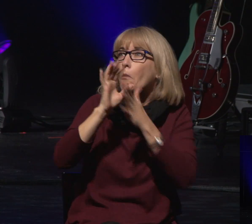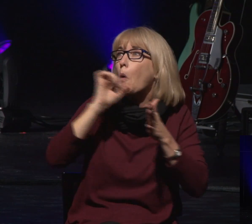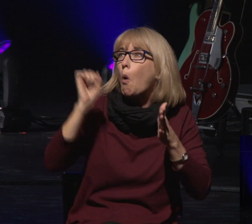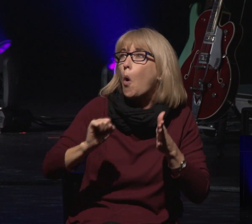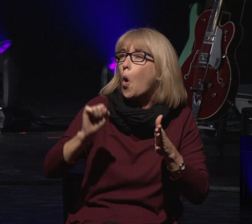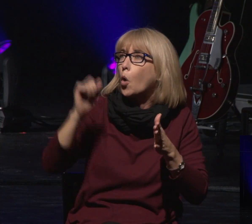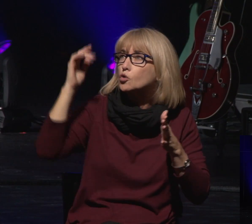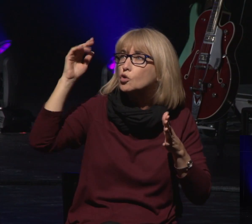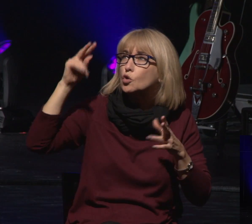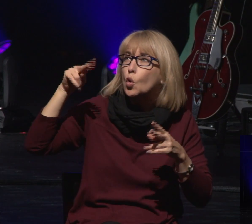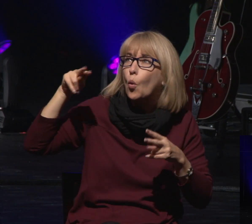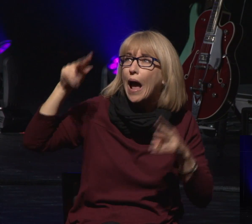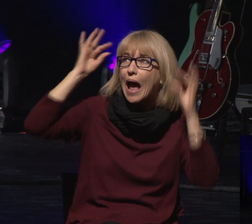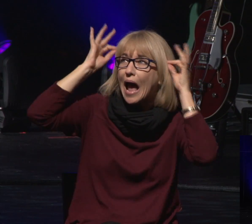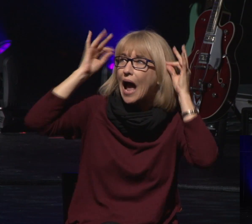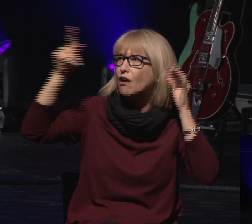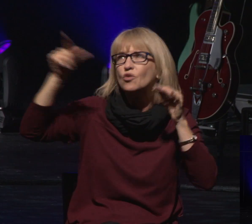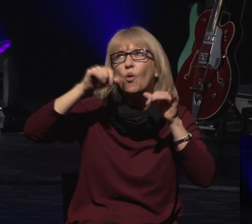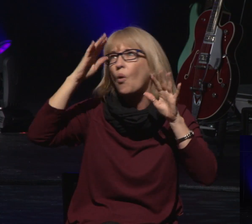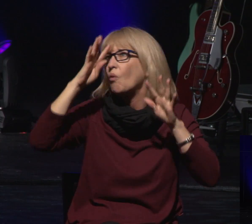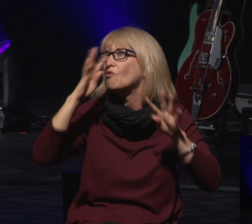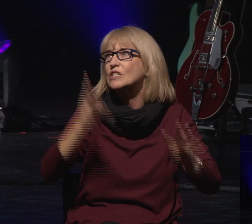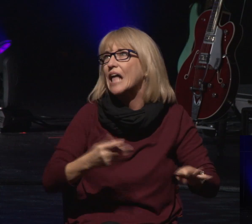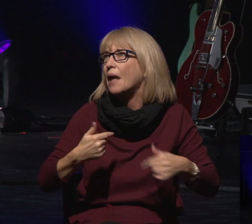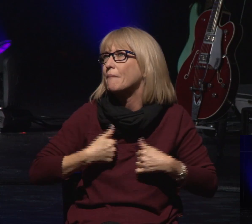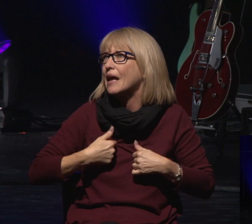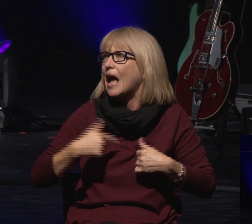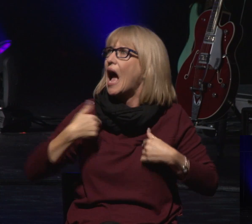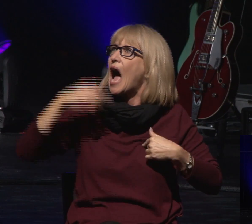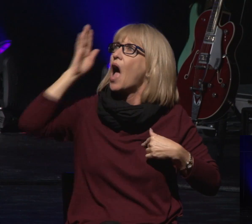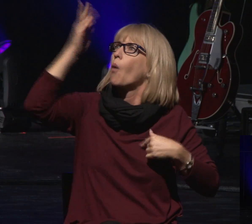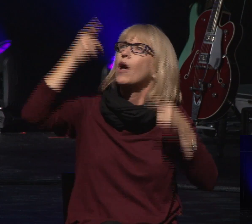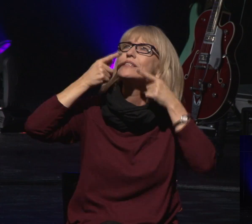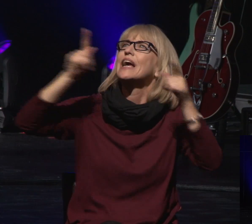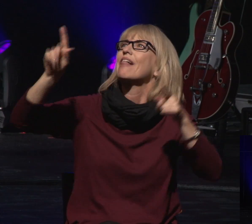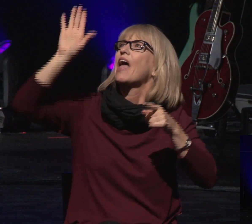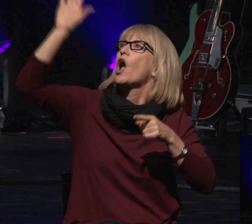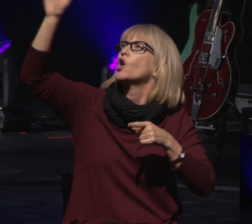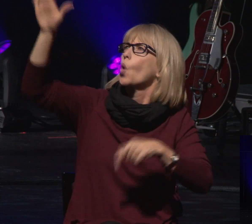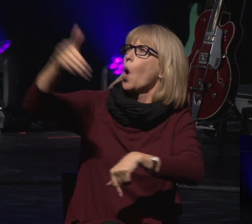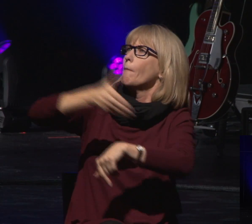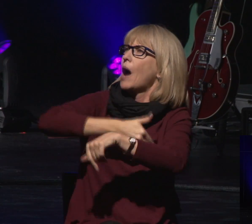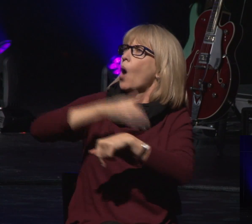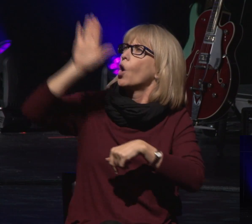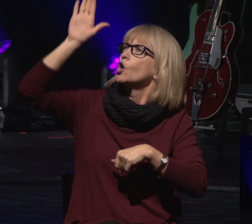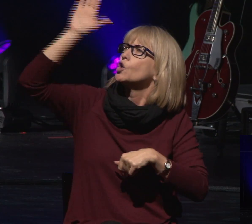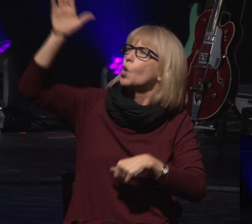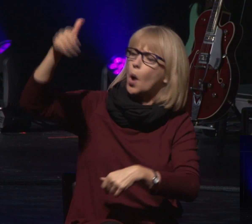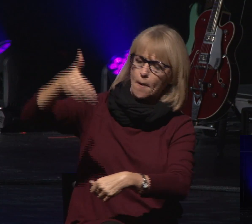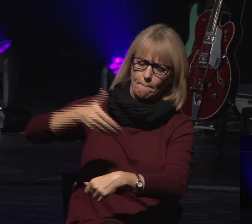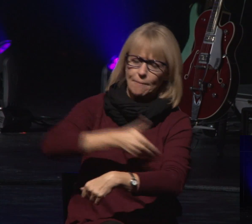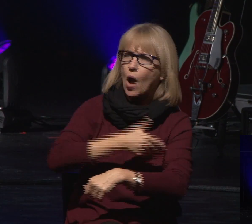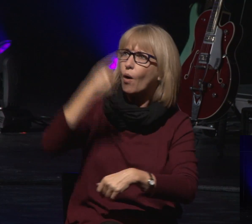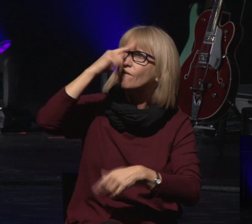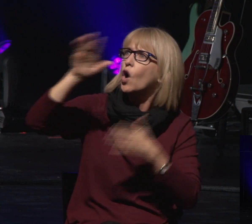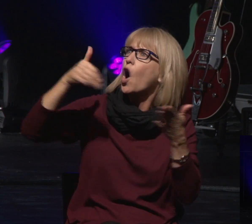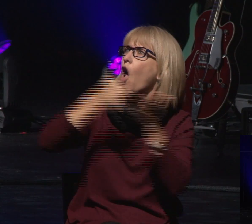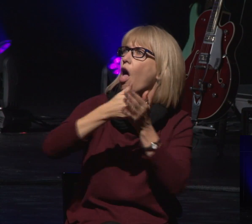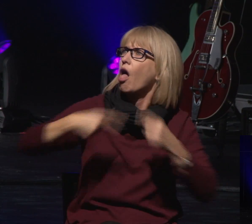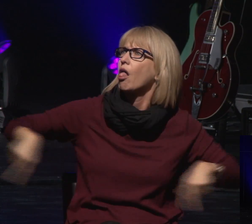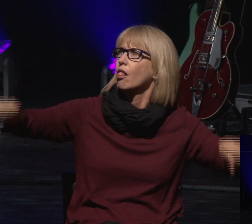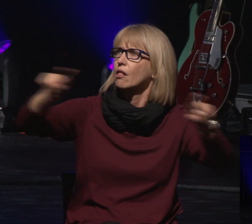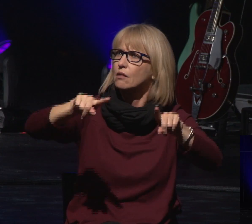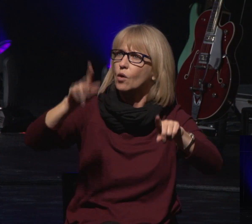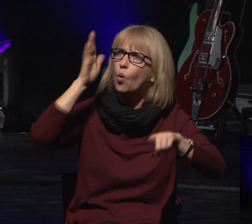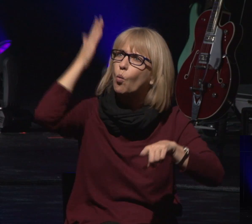till I declare your power to the next generation, your might to all who are to come." Is that true